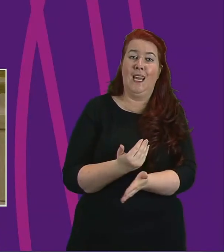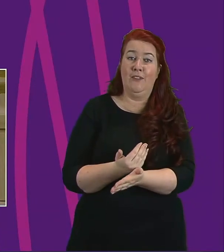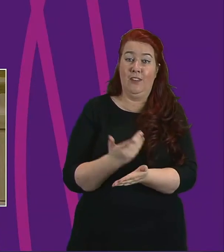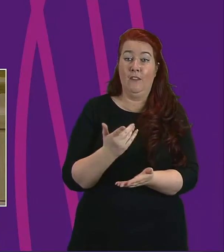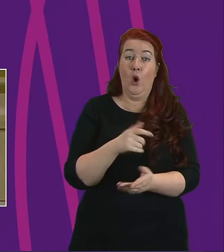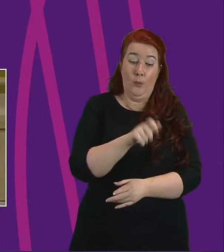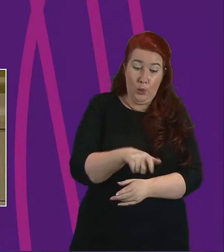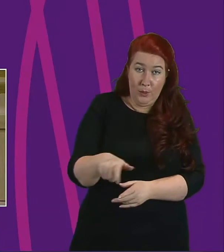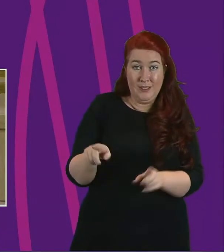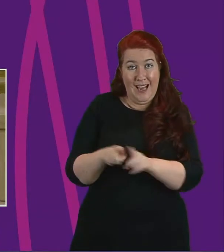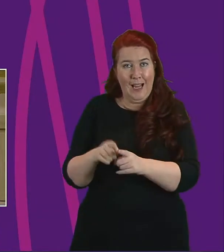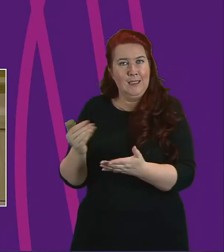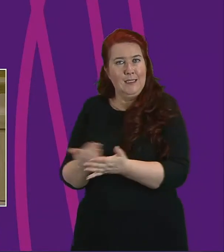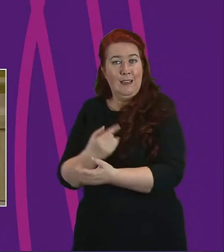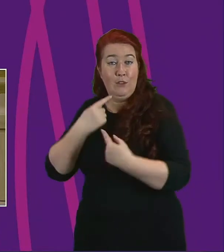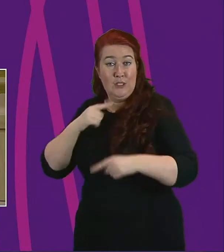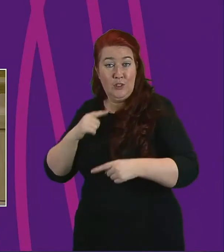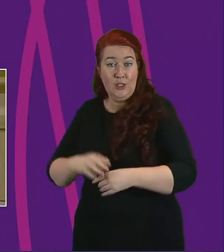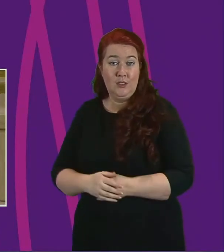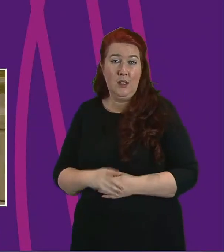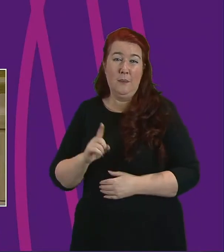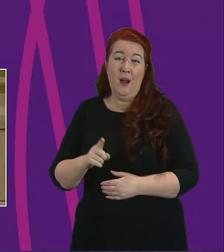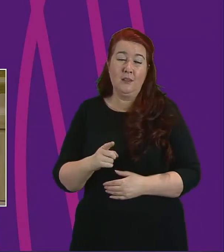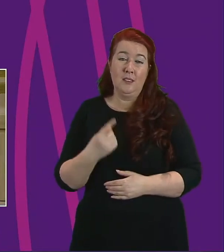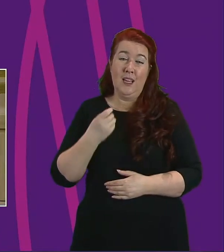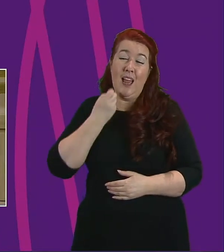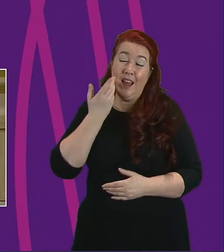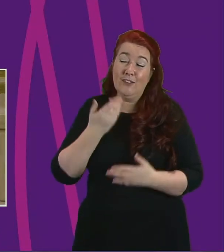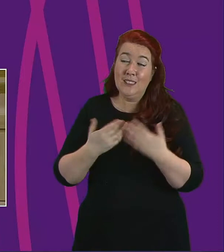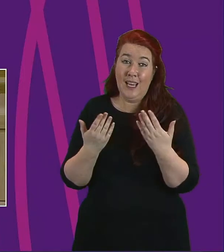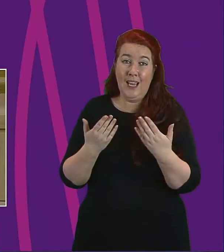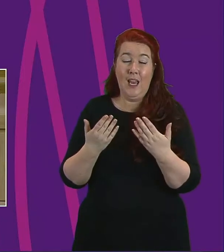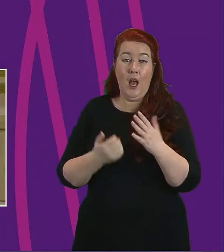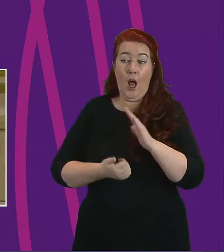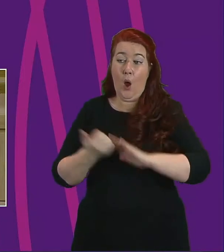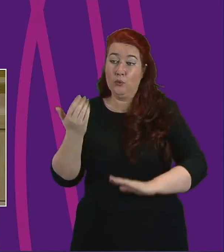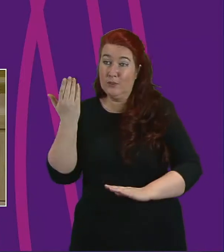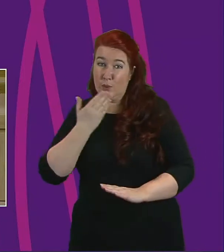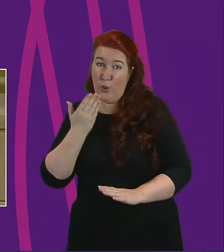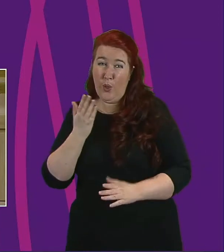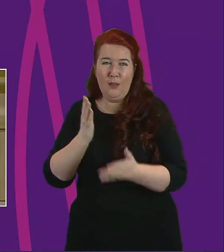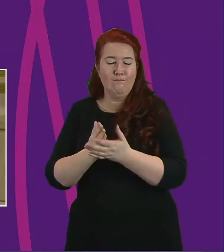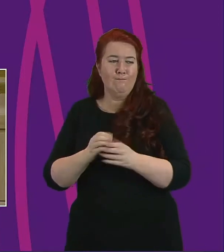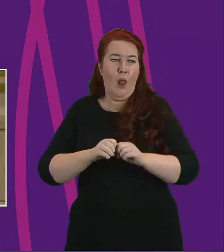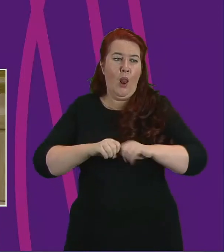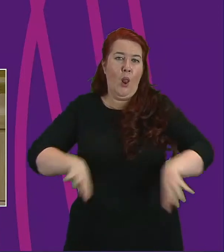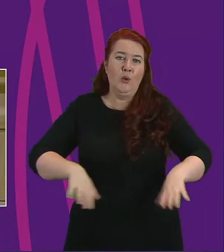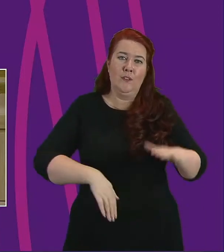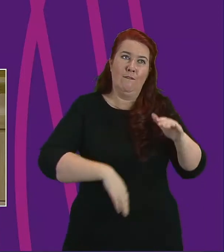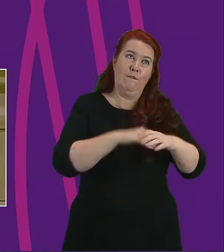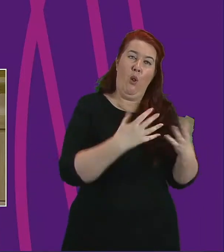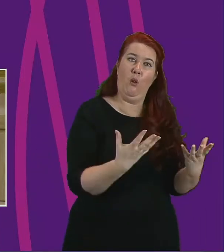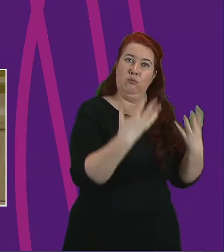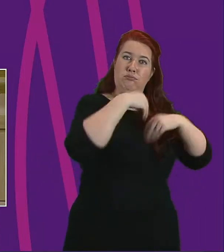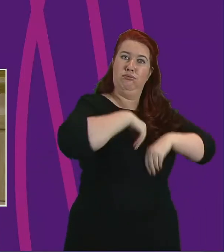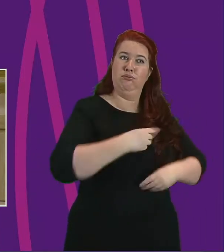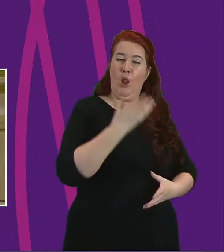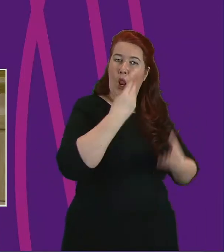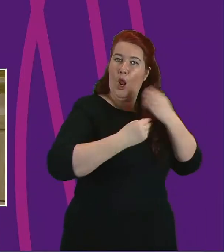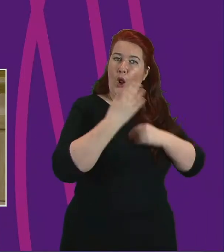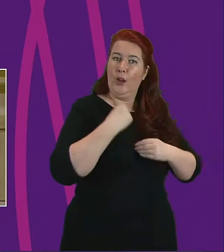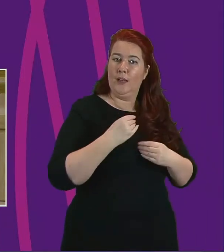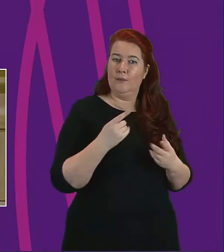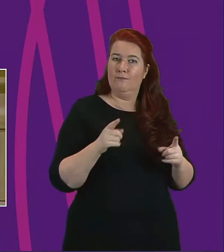and teachers. But every day out of school is another day lost from the full learning experience and another opportunity for